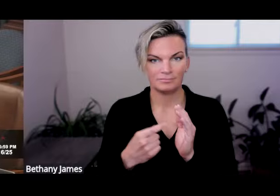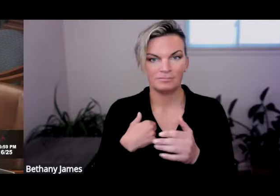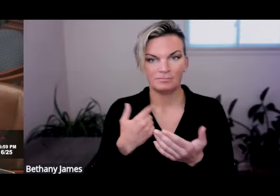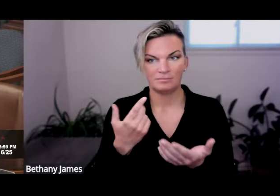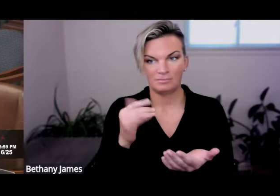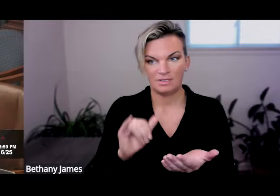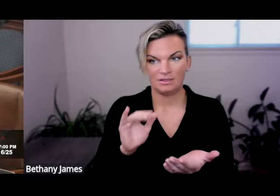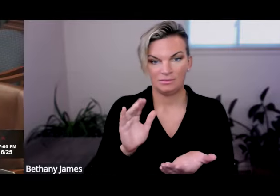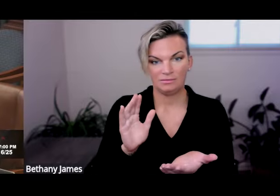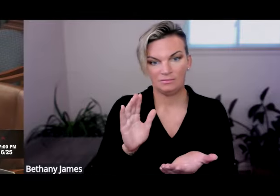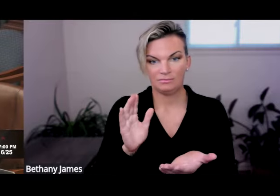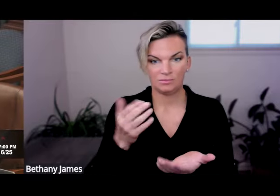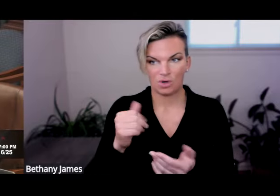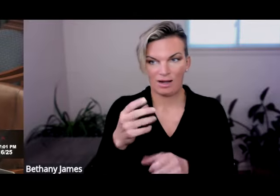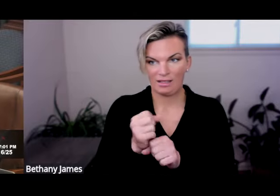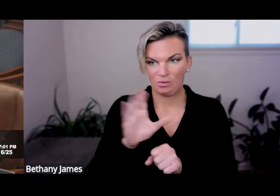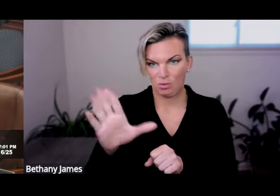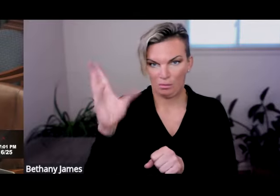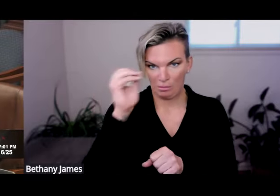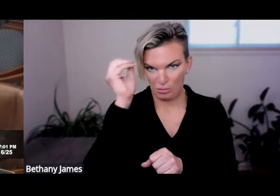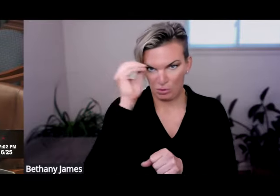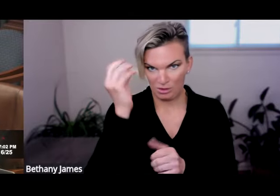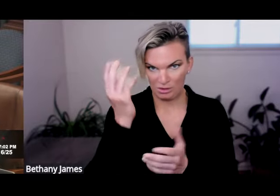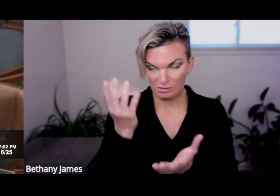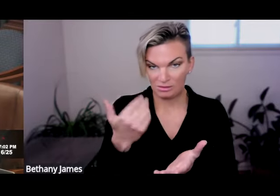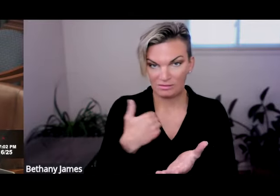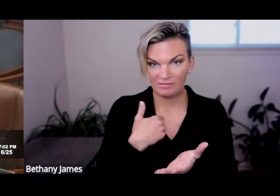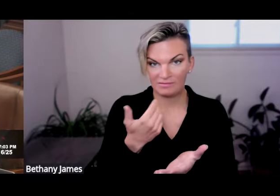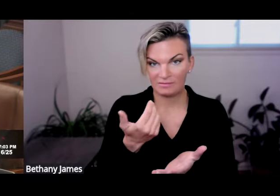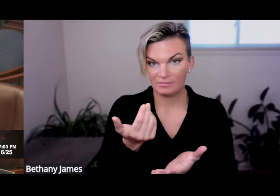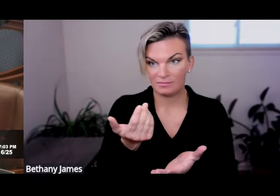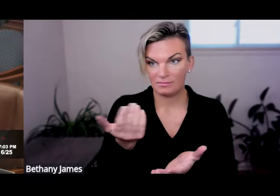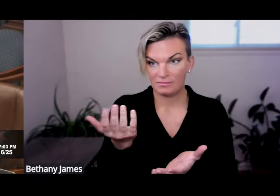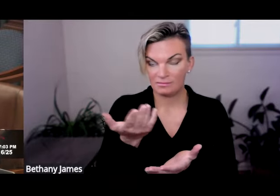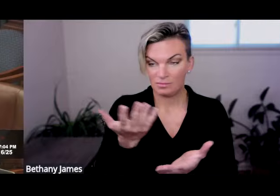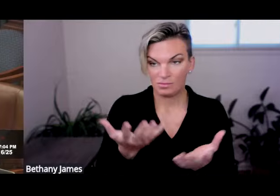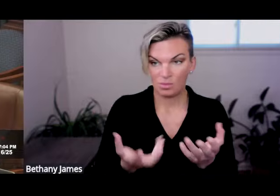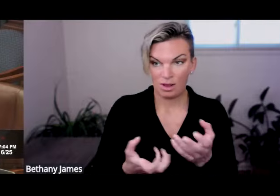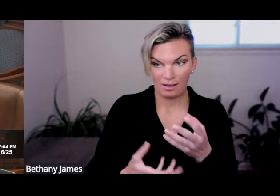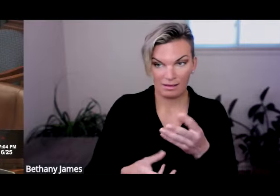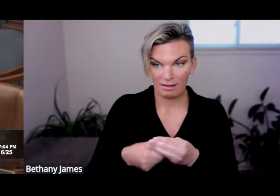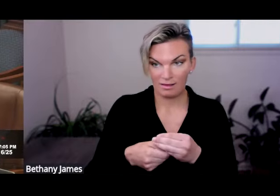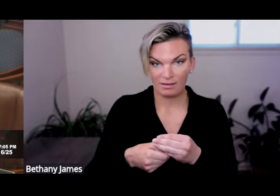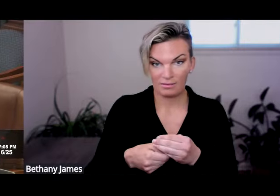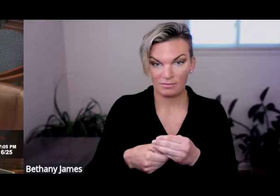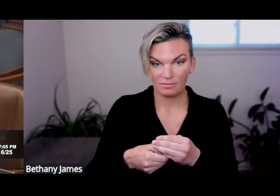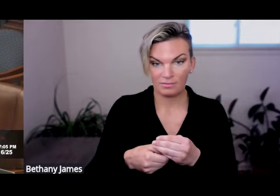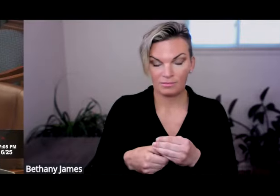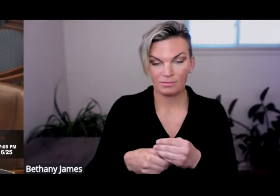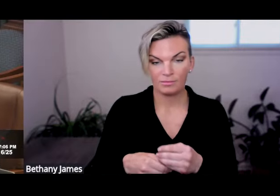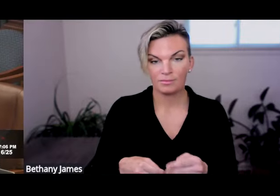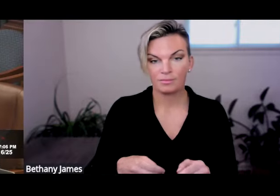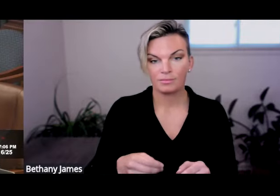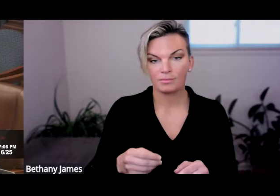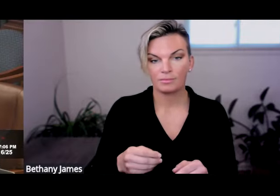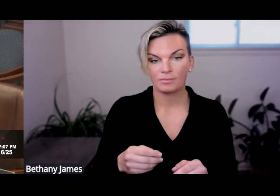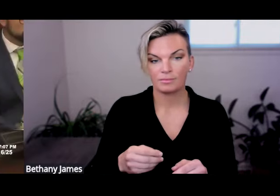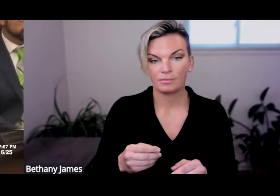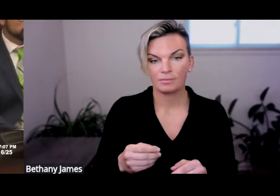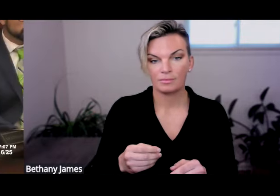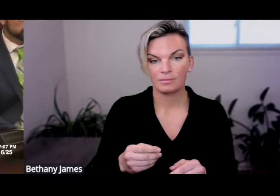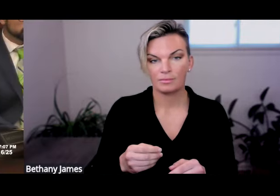So do you have anything else you would like to see in here? Is there anything else in the petition that needs to be? not anything different than Ms.